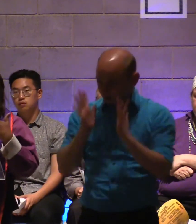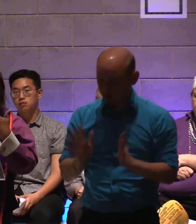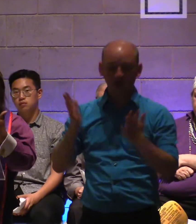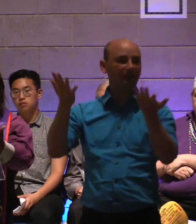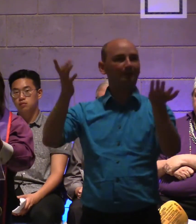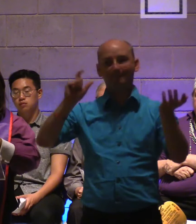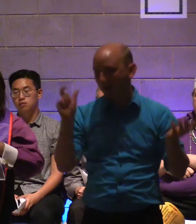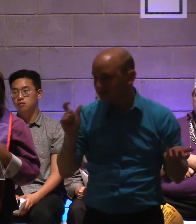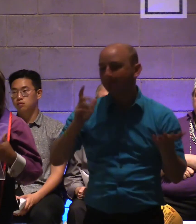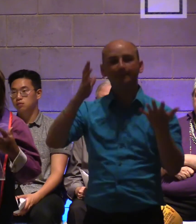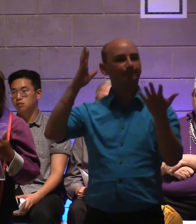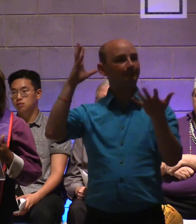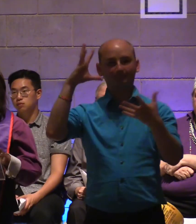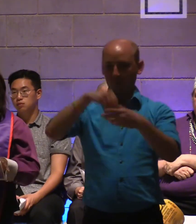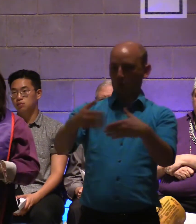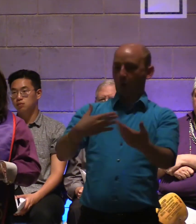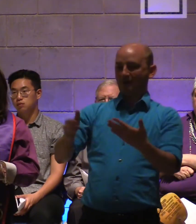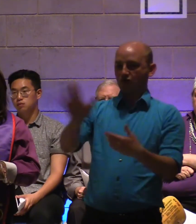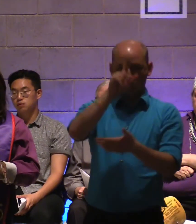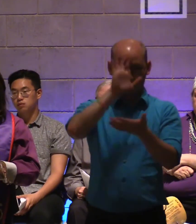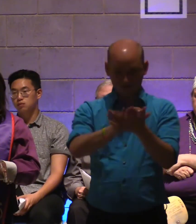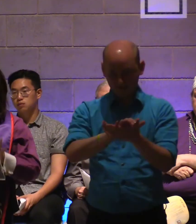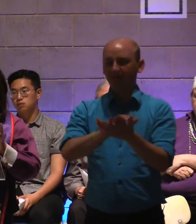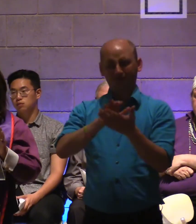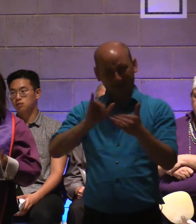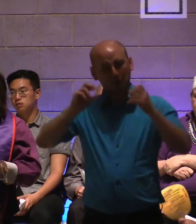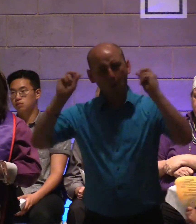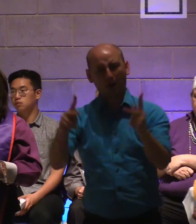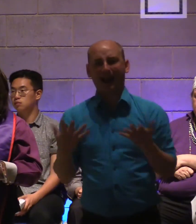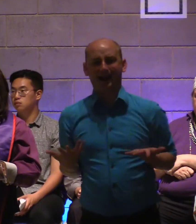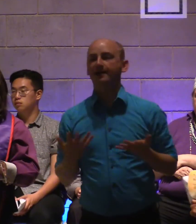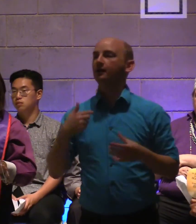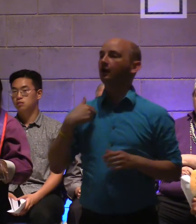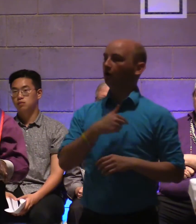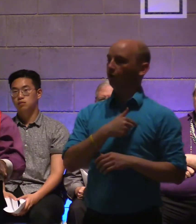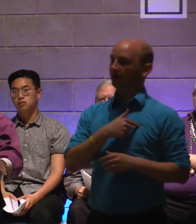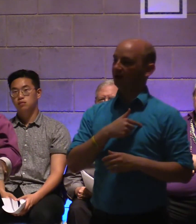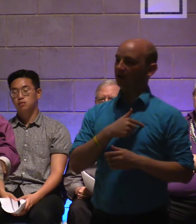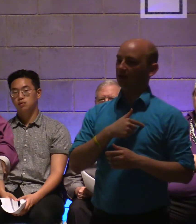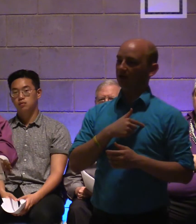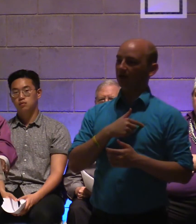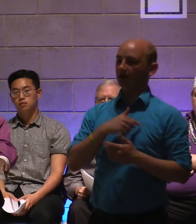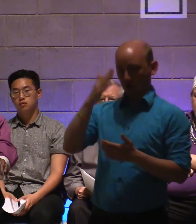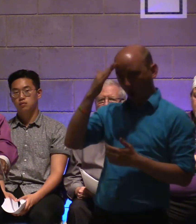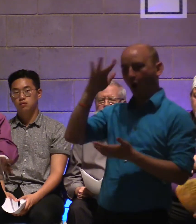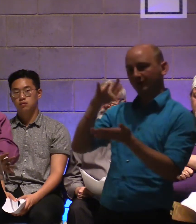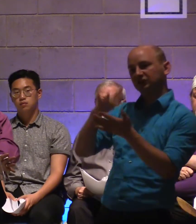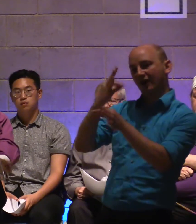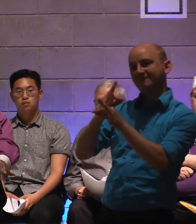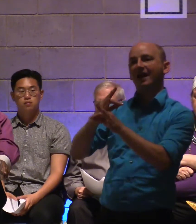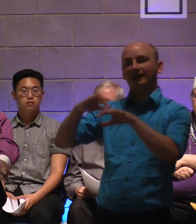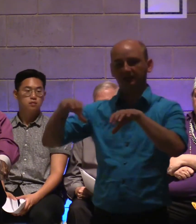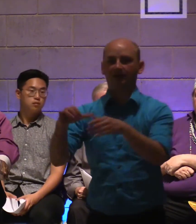be a Muslim, to be whatever it is that you believe you're supposed to be. It is okay. And so that is what the Center, one of the things the Center of